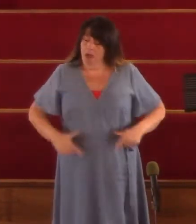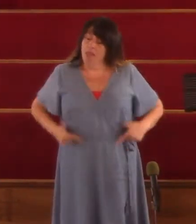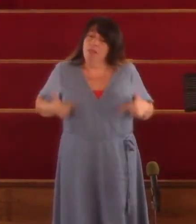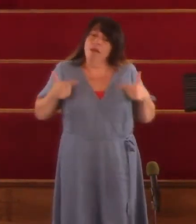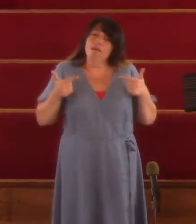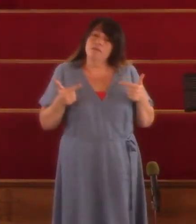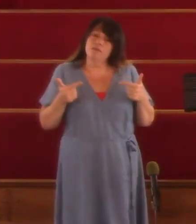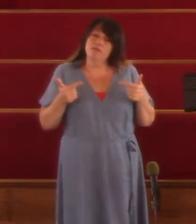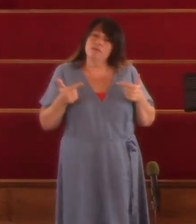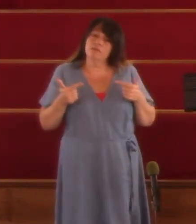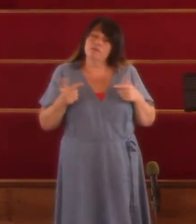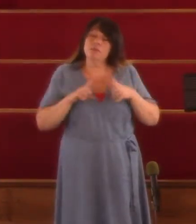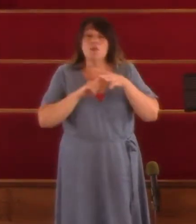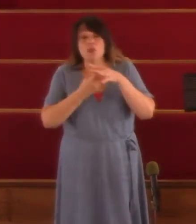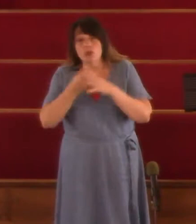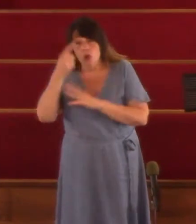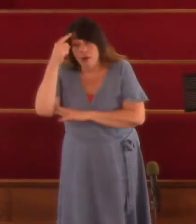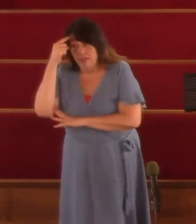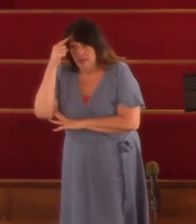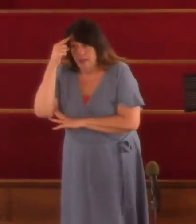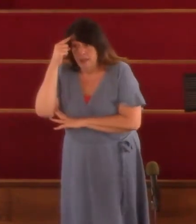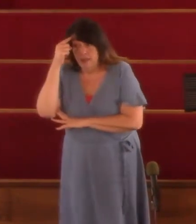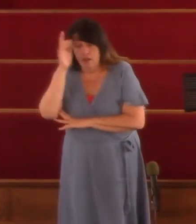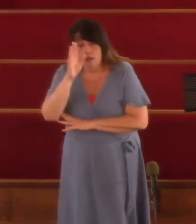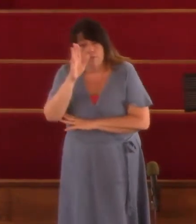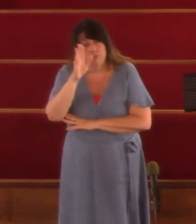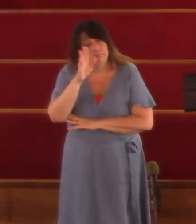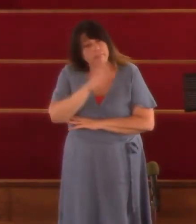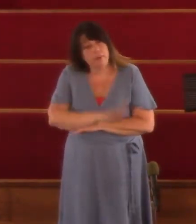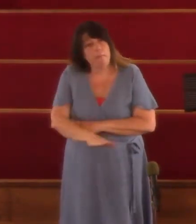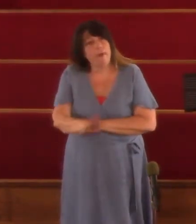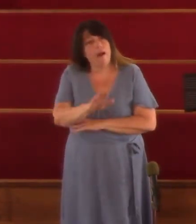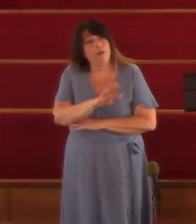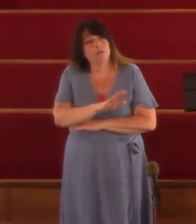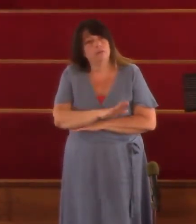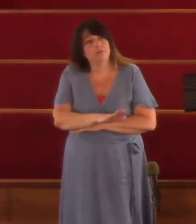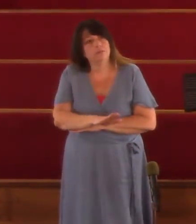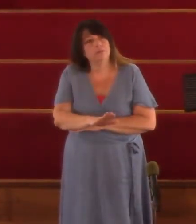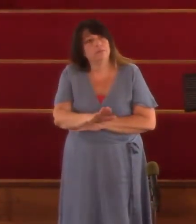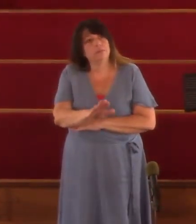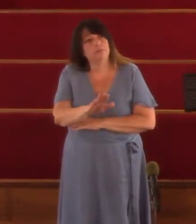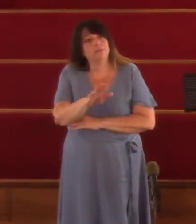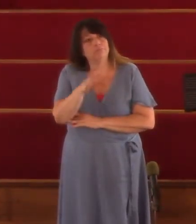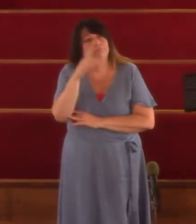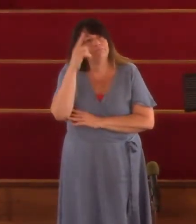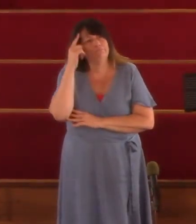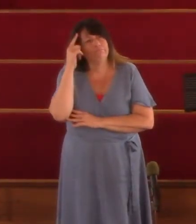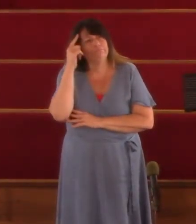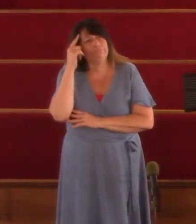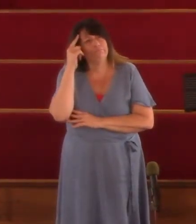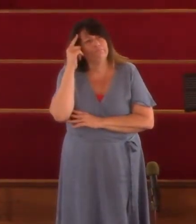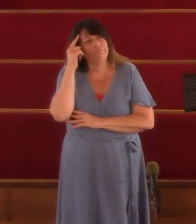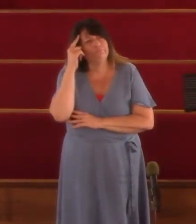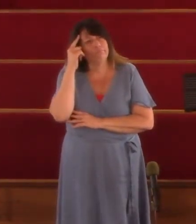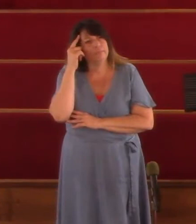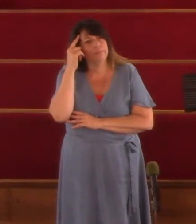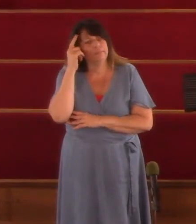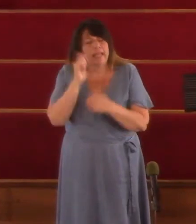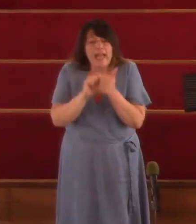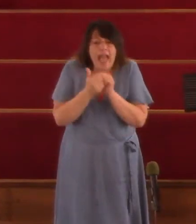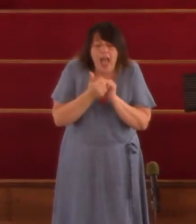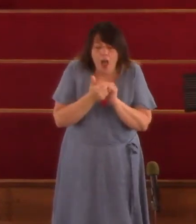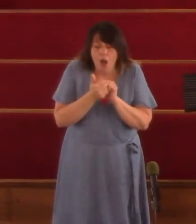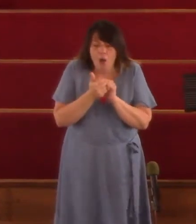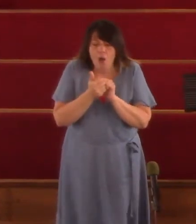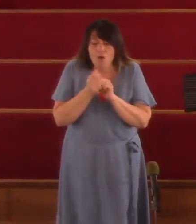to think upon those spiritual things. Began to think, my friend, of how that